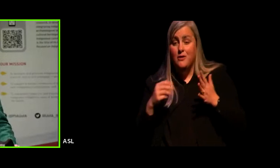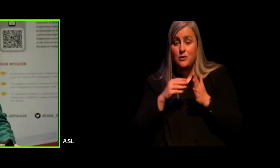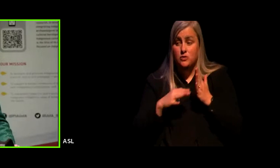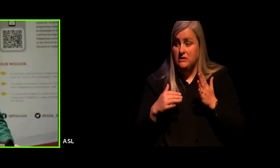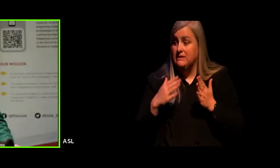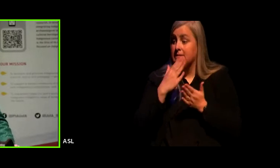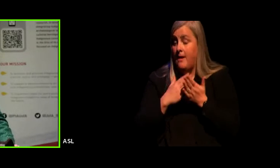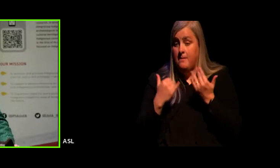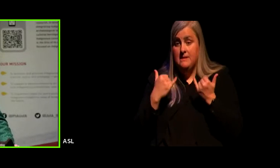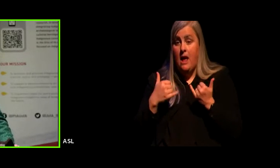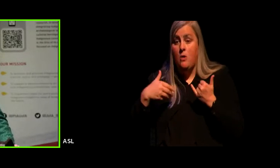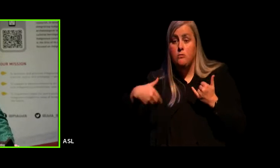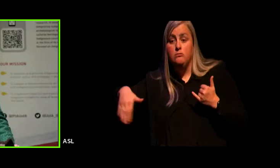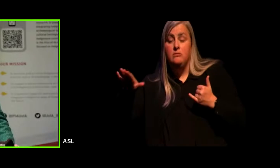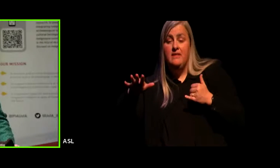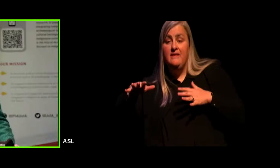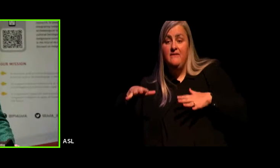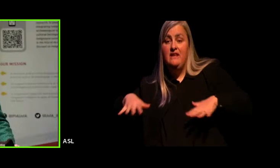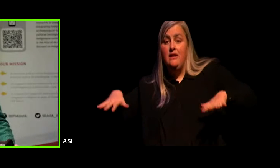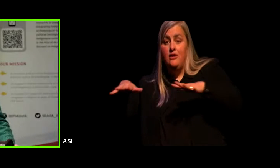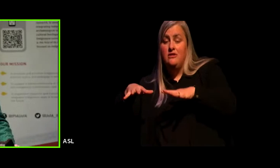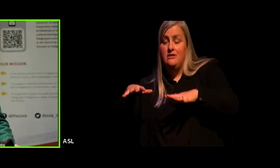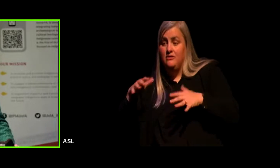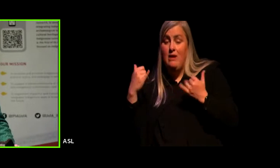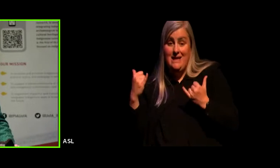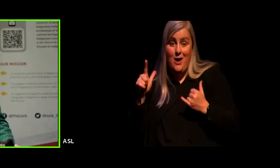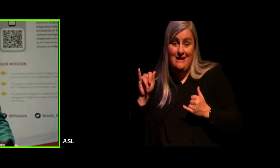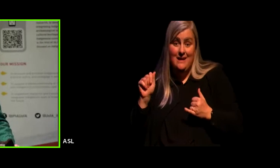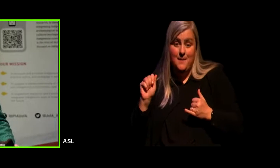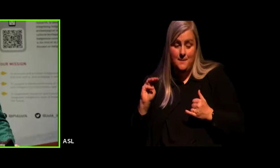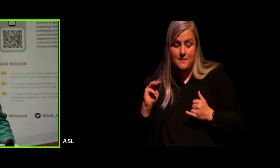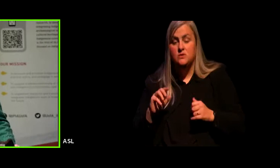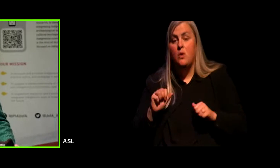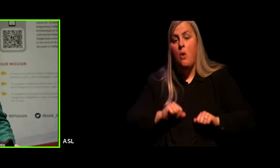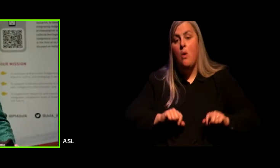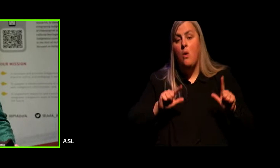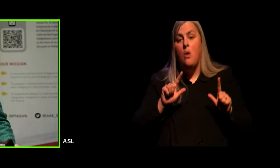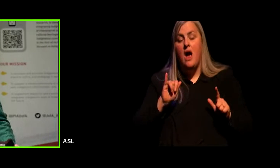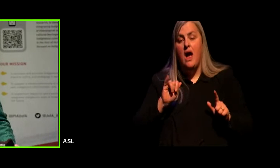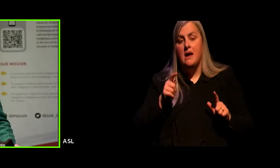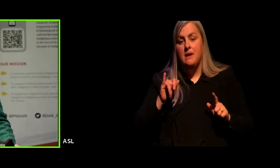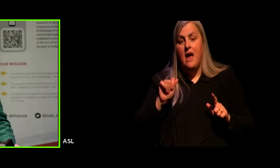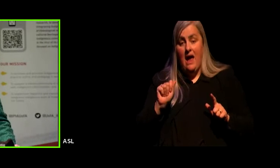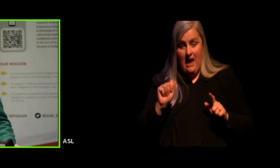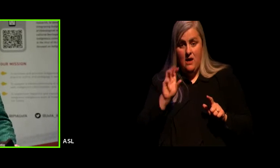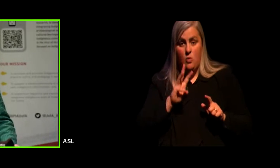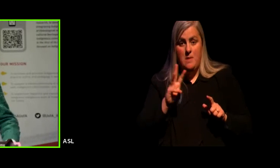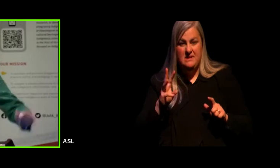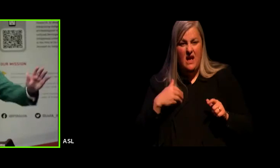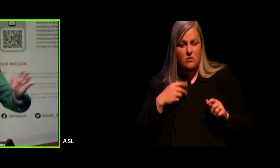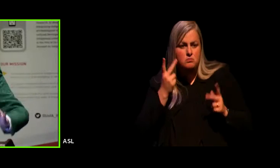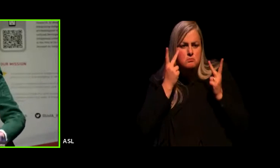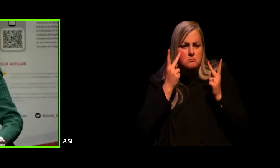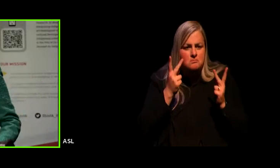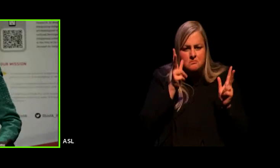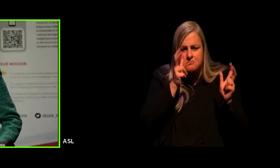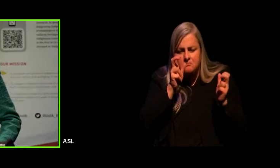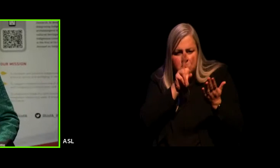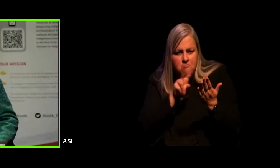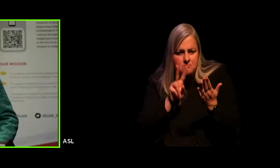Liam. So go to the IPIA's website to get more information on their work. So